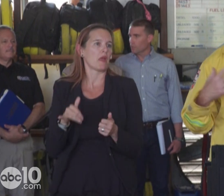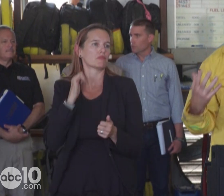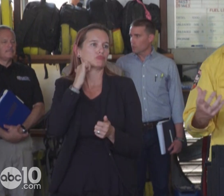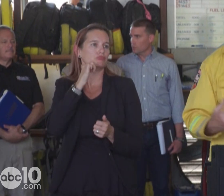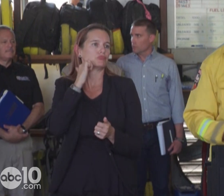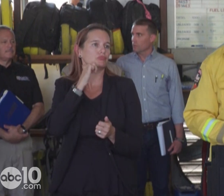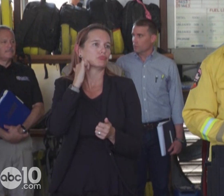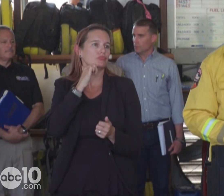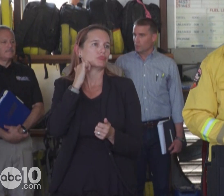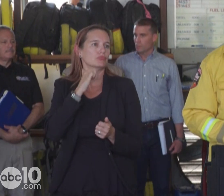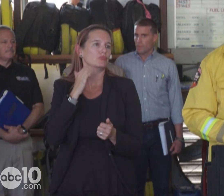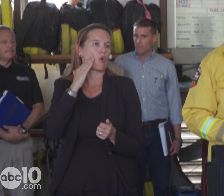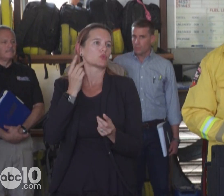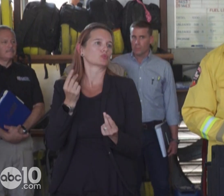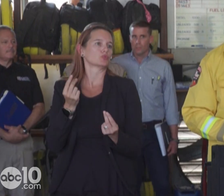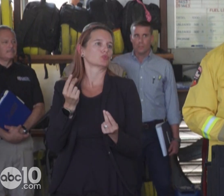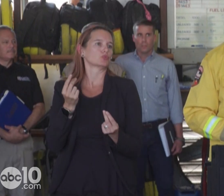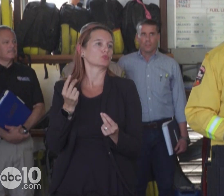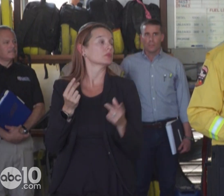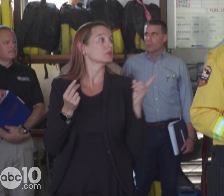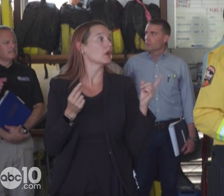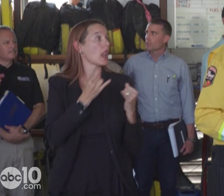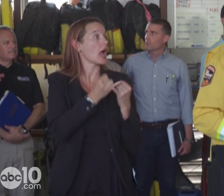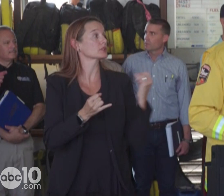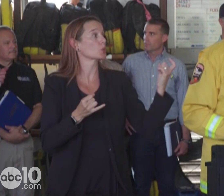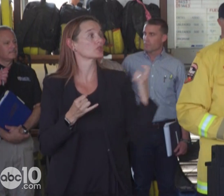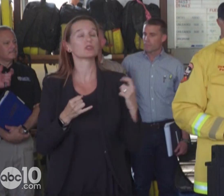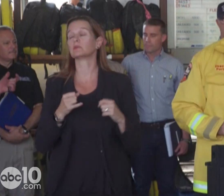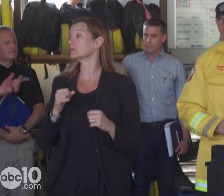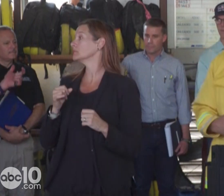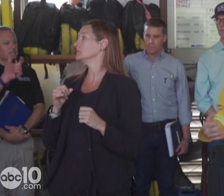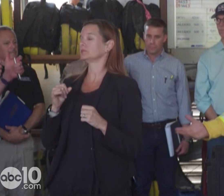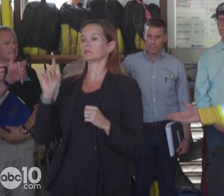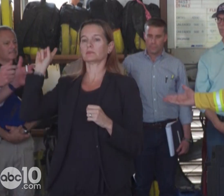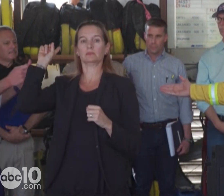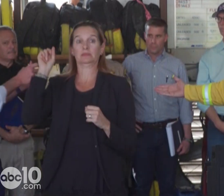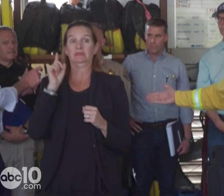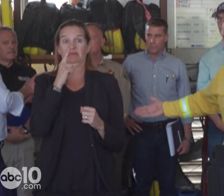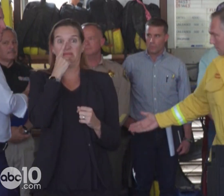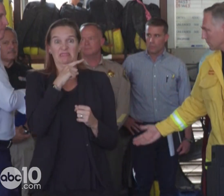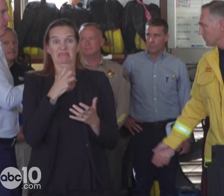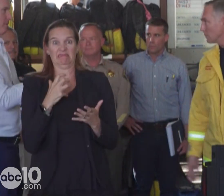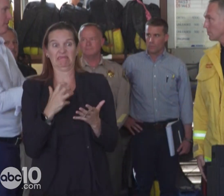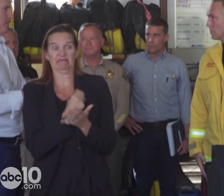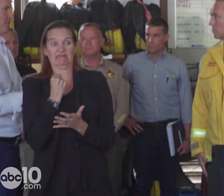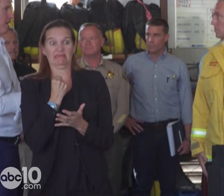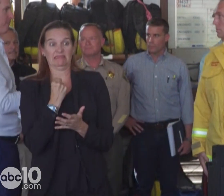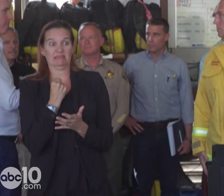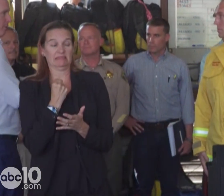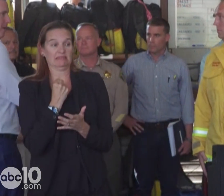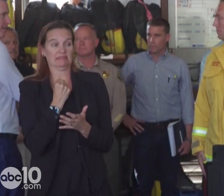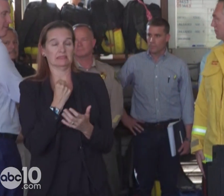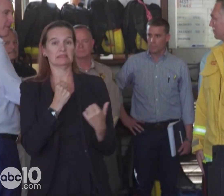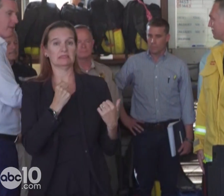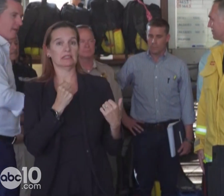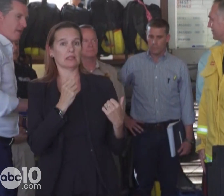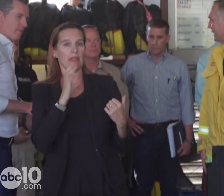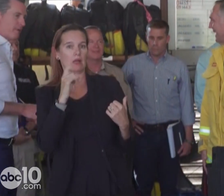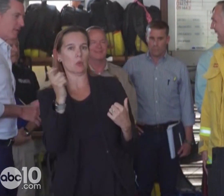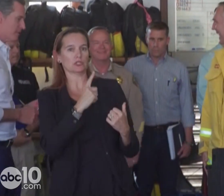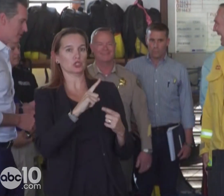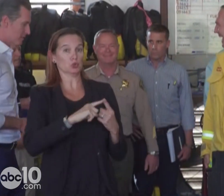and we adapt and overcome. Last question. Can I take advantage of this question being posed to the sheriff